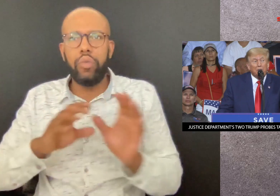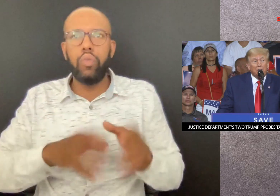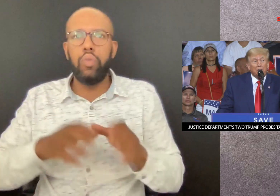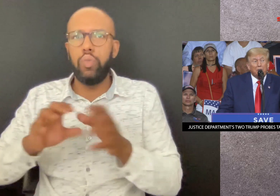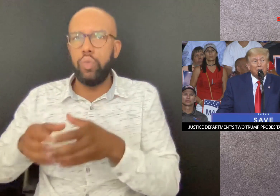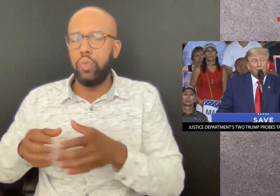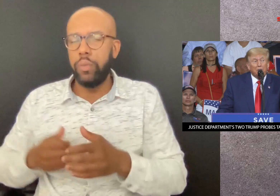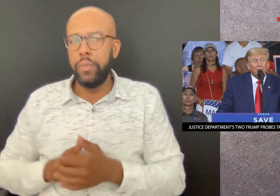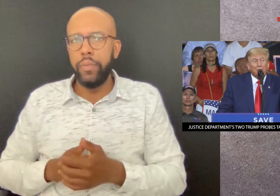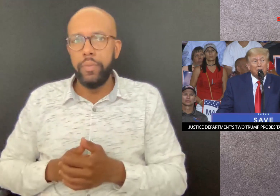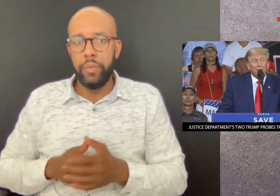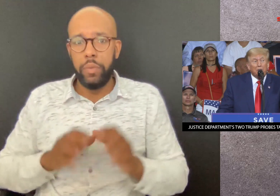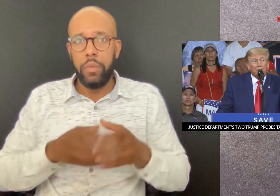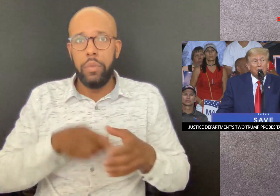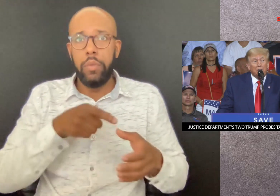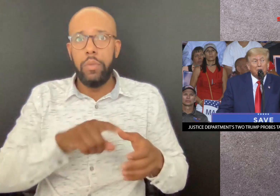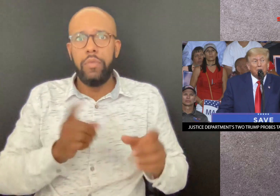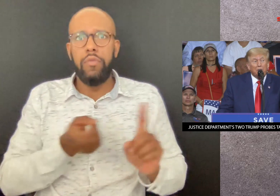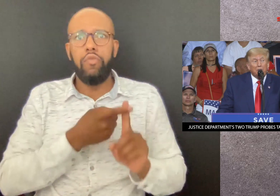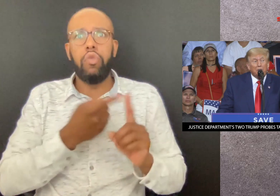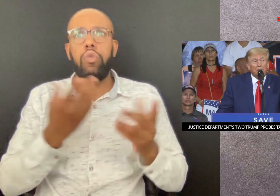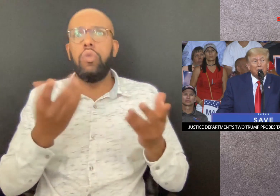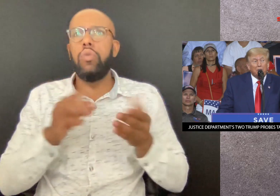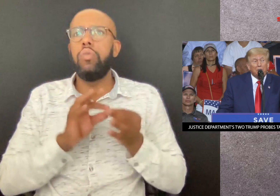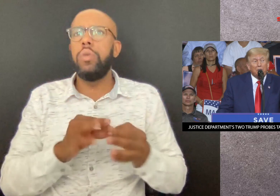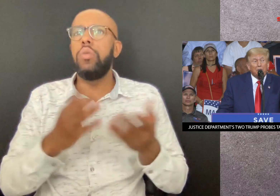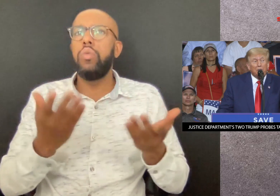and there have been major steps taken in two investigations